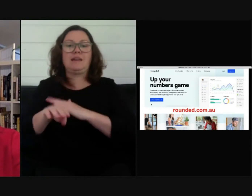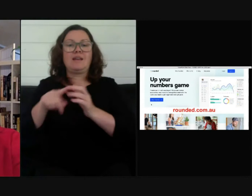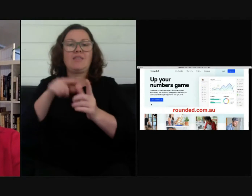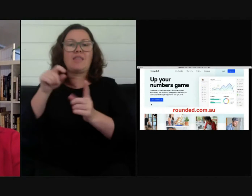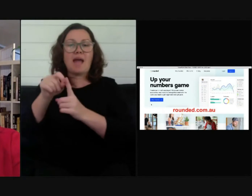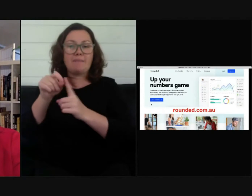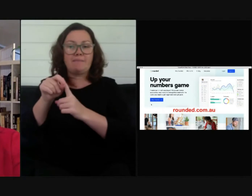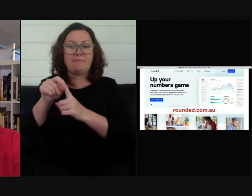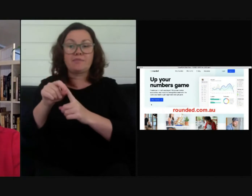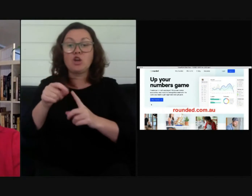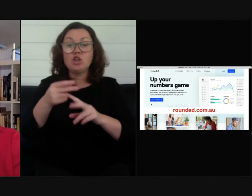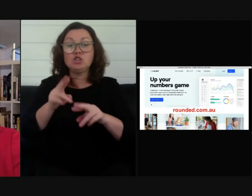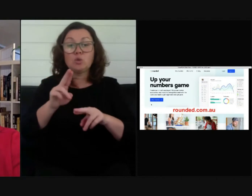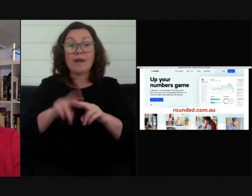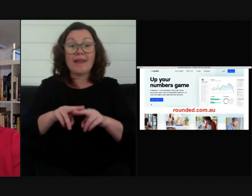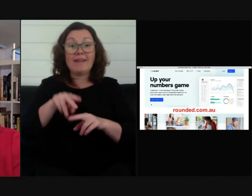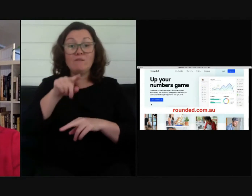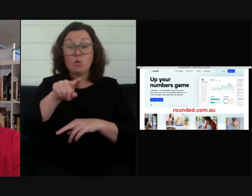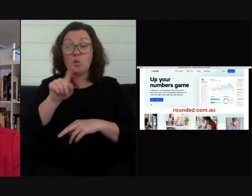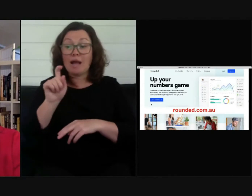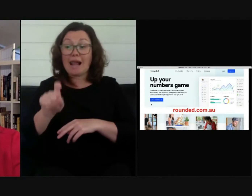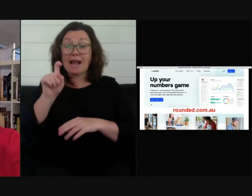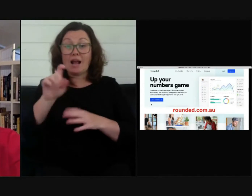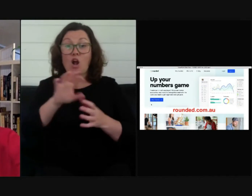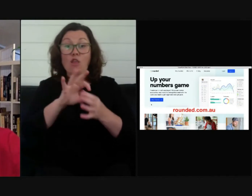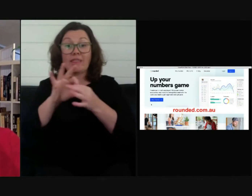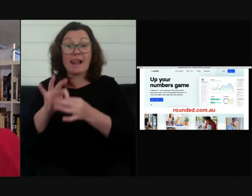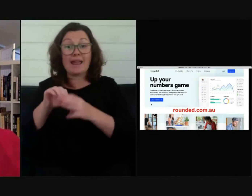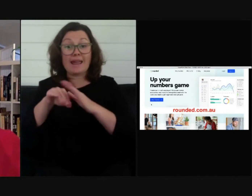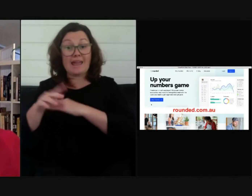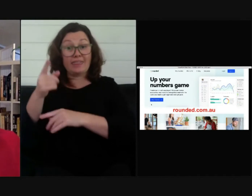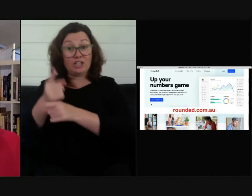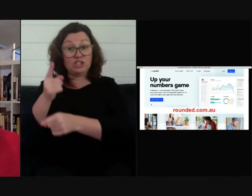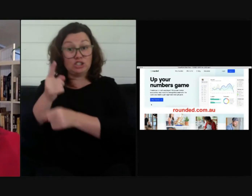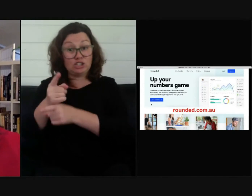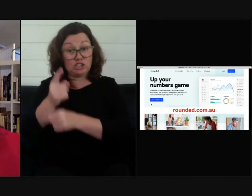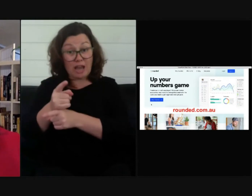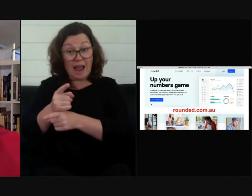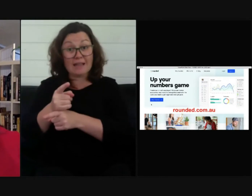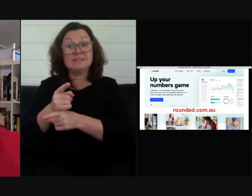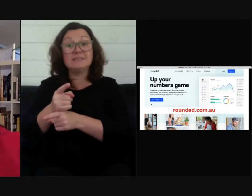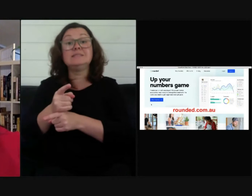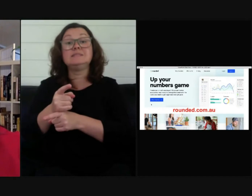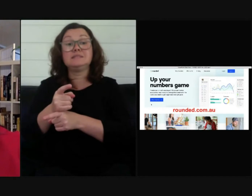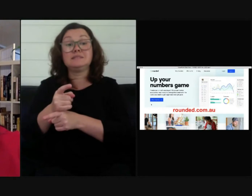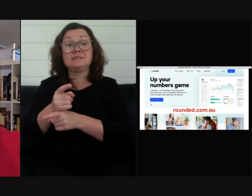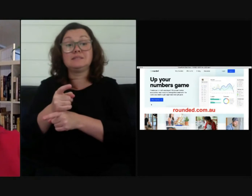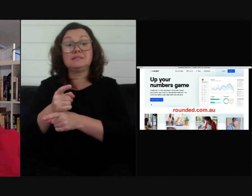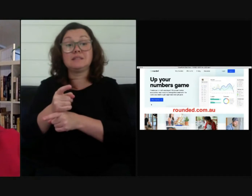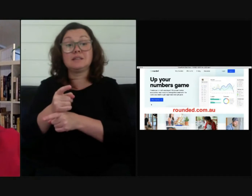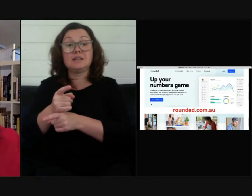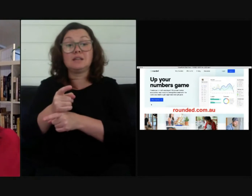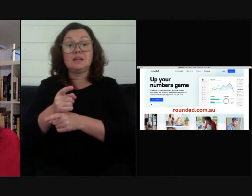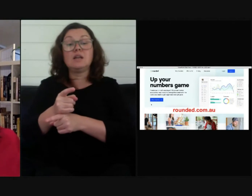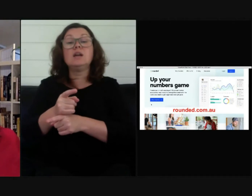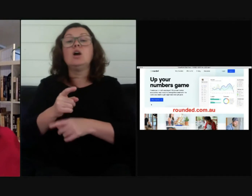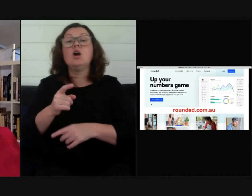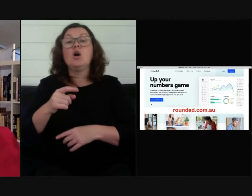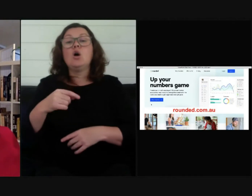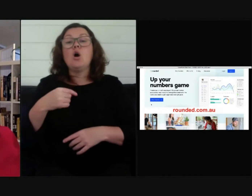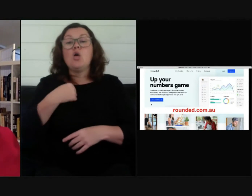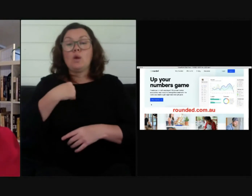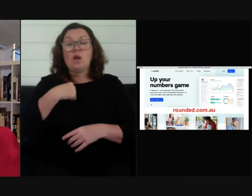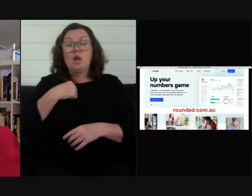the chat or email us for more information, we can send you a link that will allow you to access Rounded for free for a